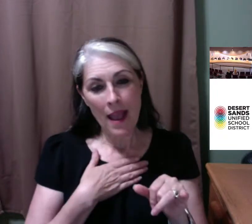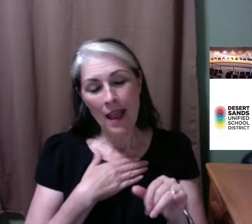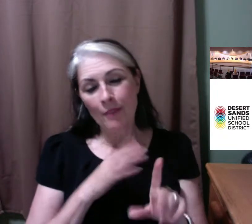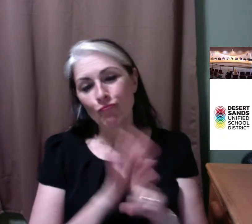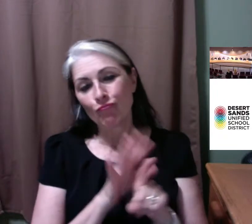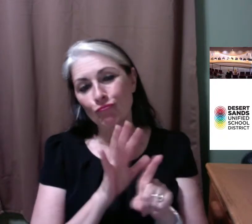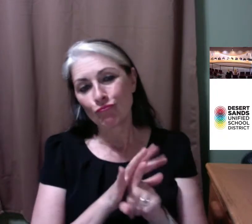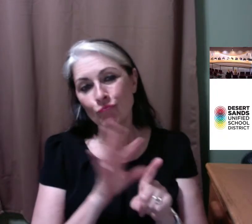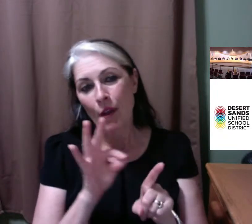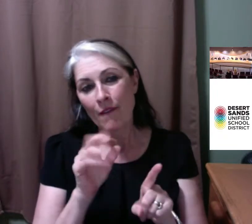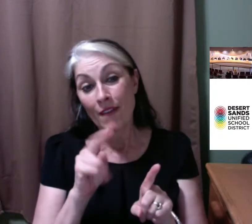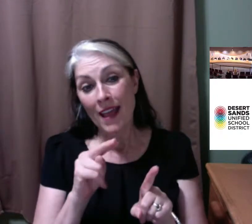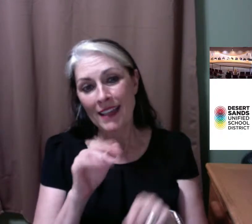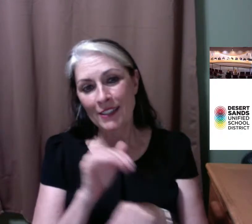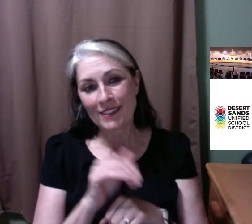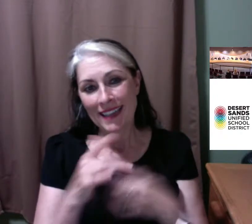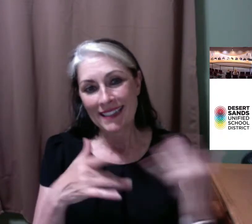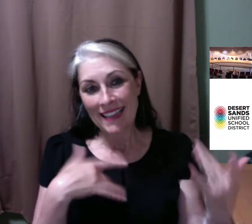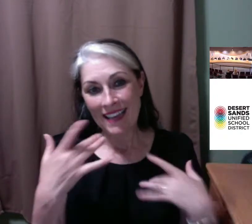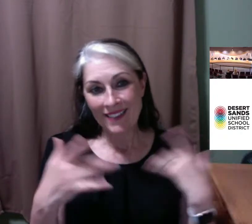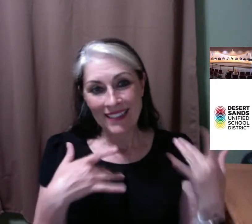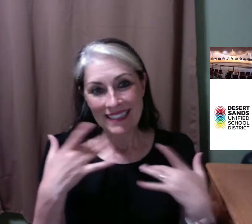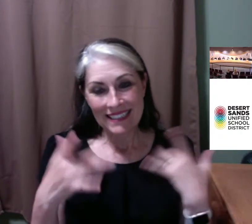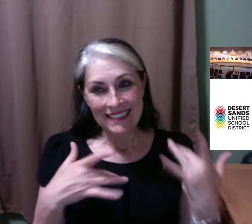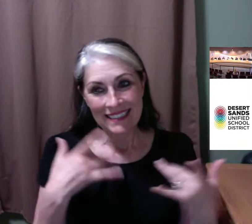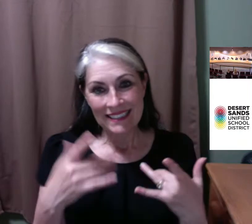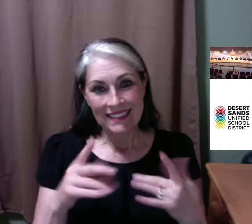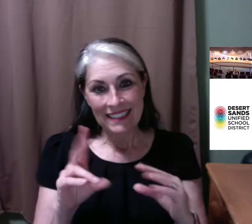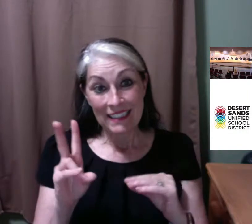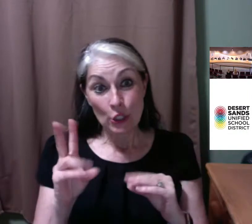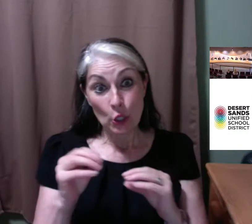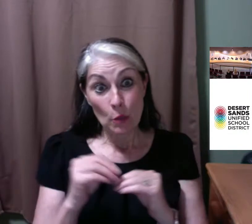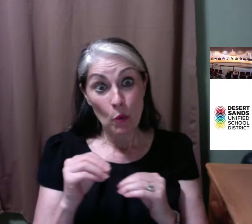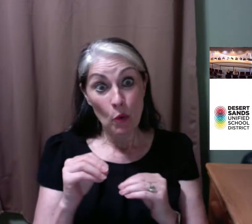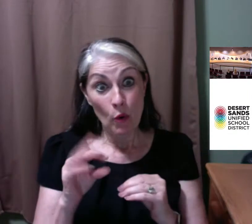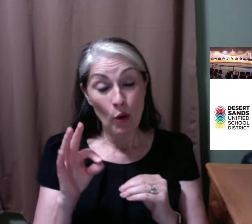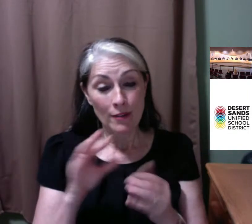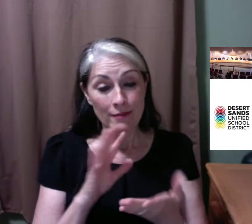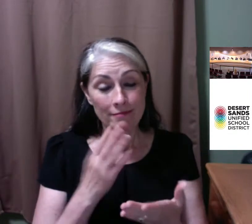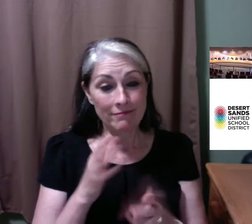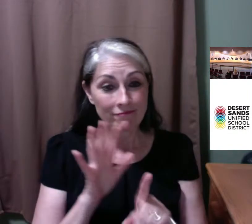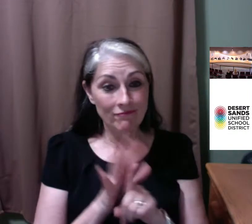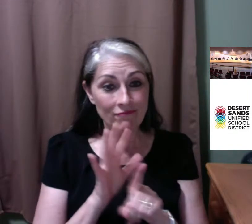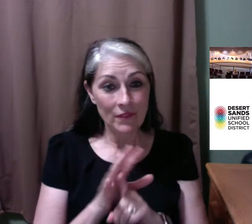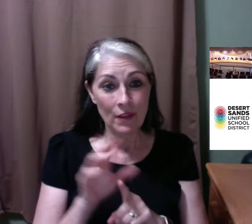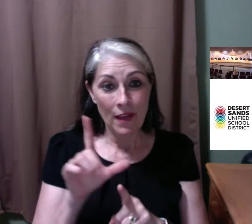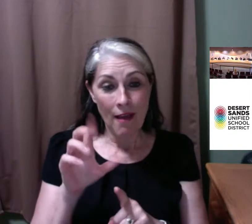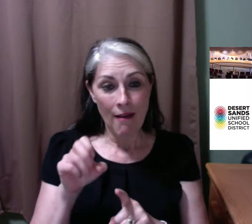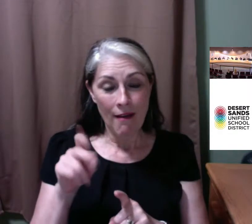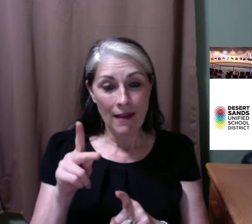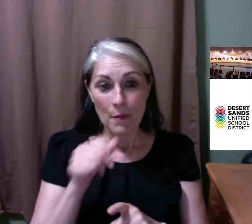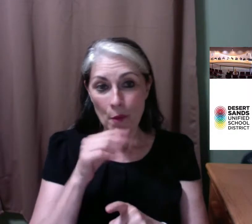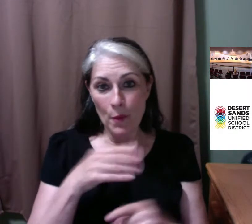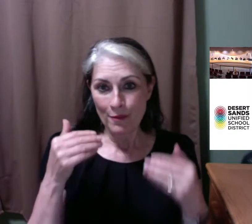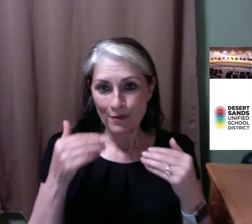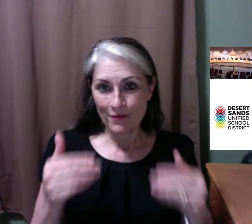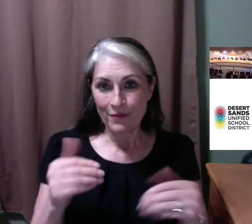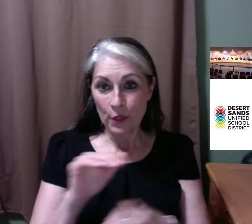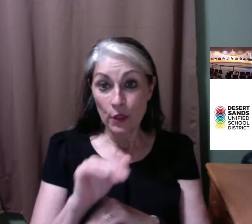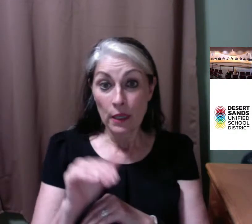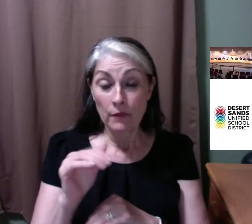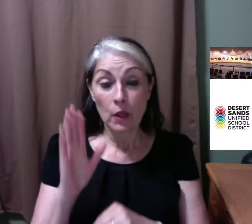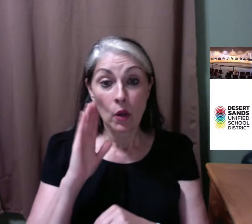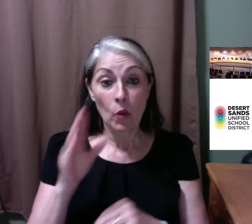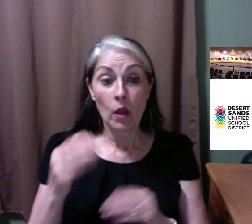So that's kind of exciting. Two more fans for the LCAP lady. All right, let's go. Good evening. Tonight, we're